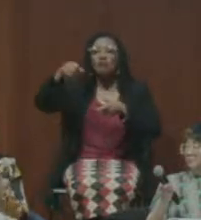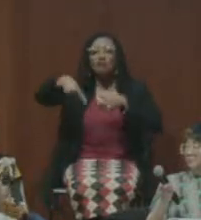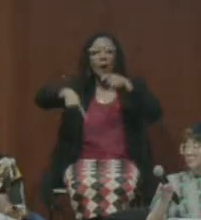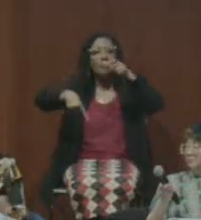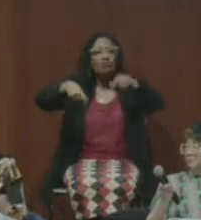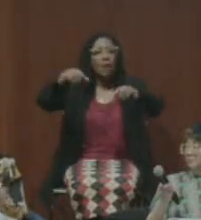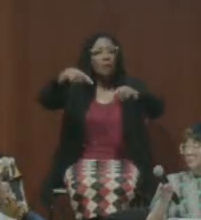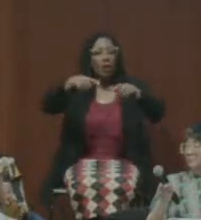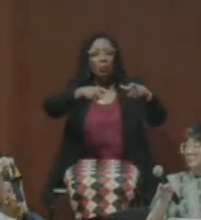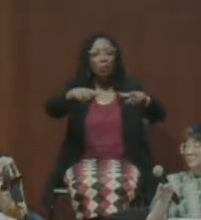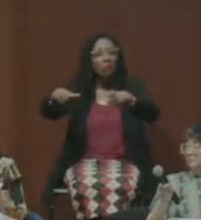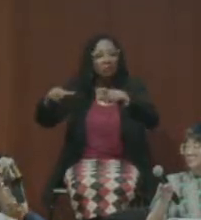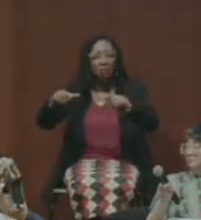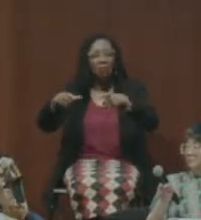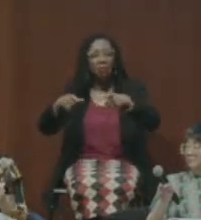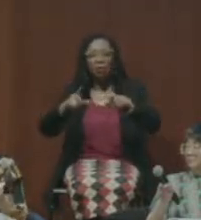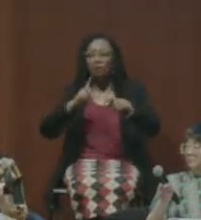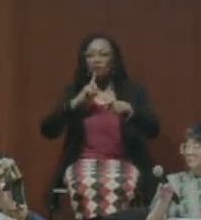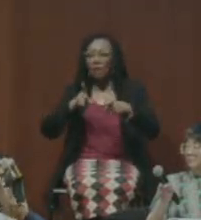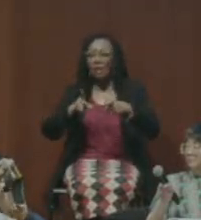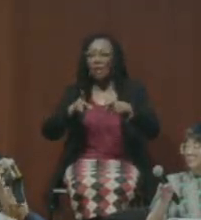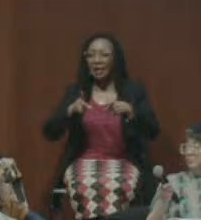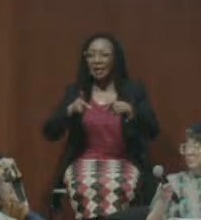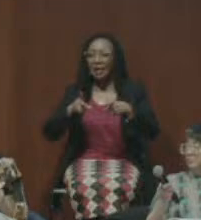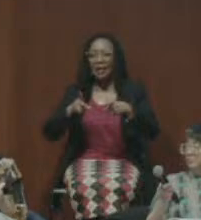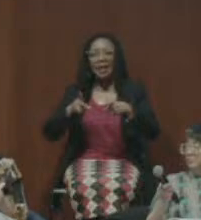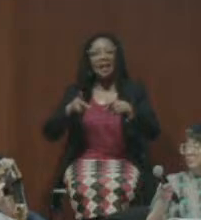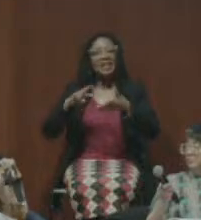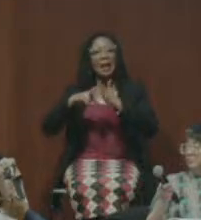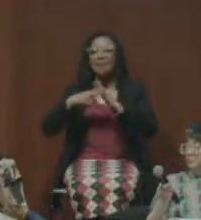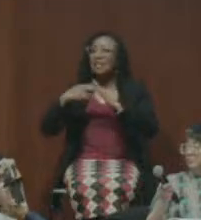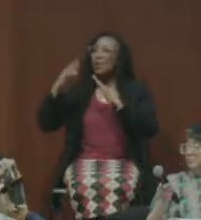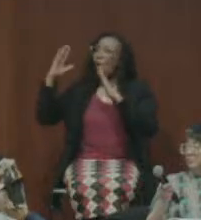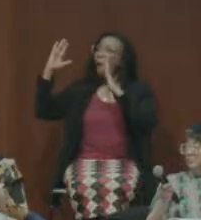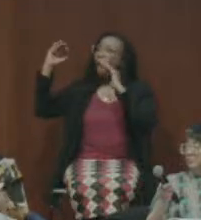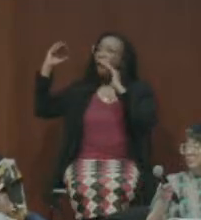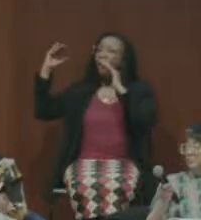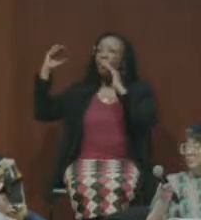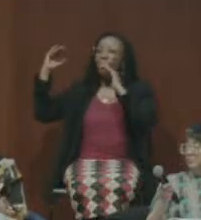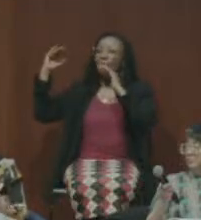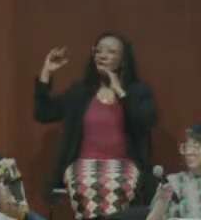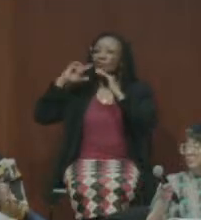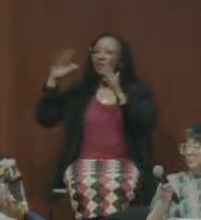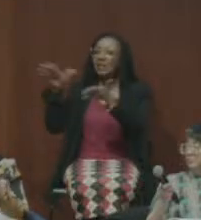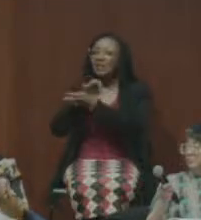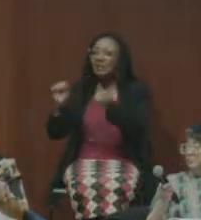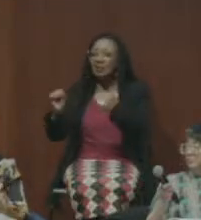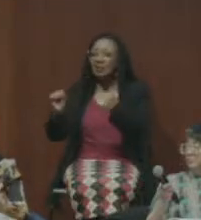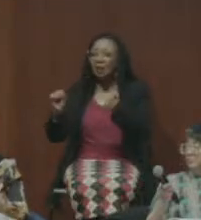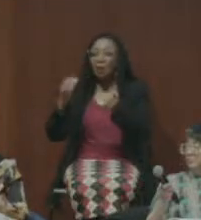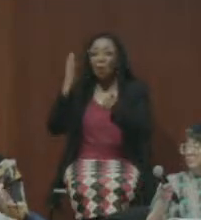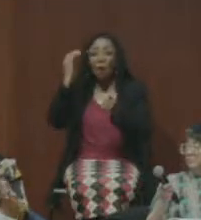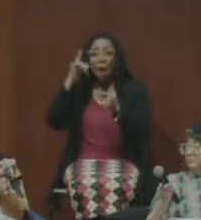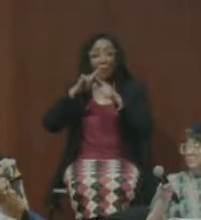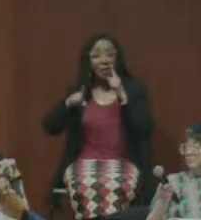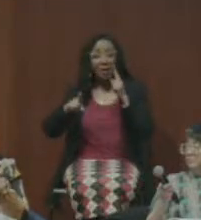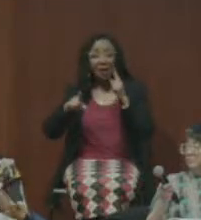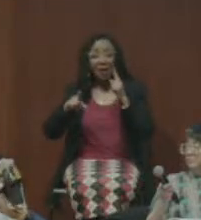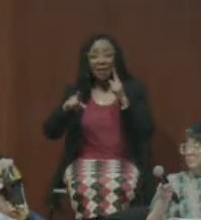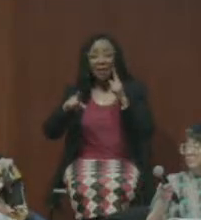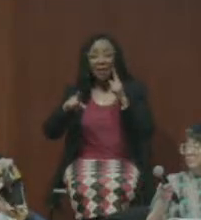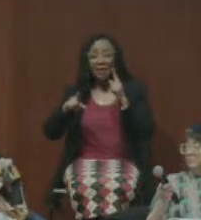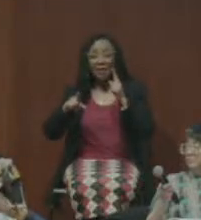is dismantling a very fundamental concept of hope that we practice as Palestinian, which is the connection and